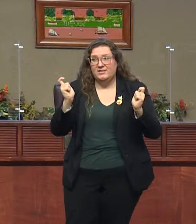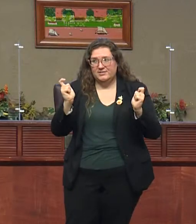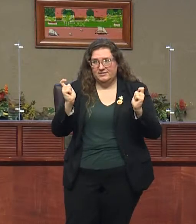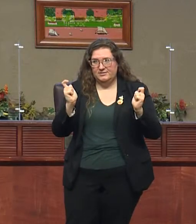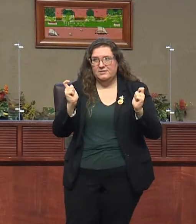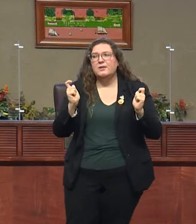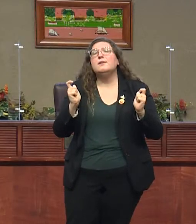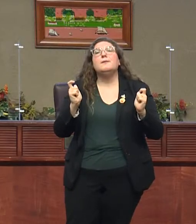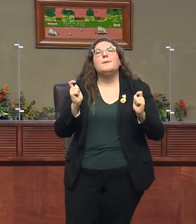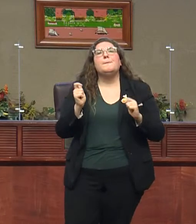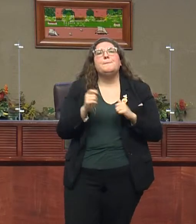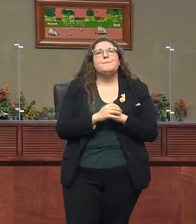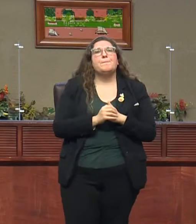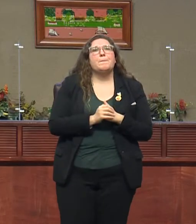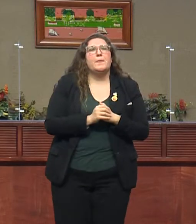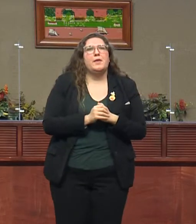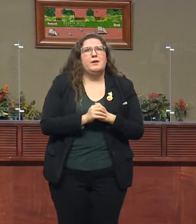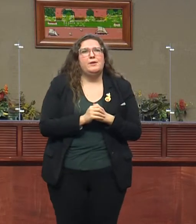we have seen